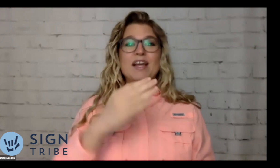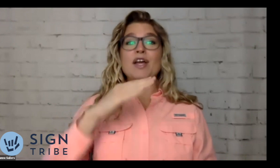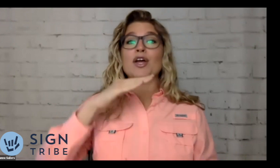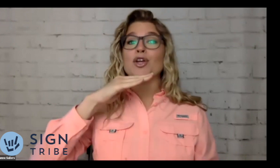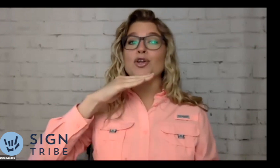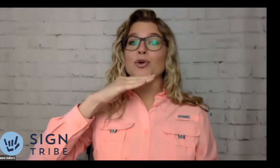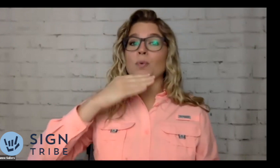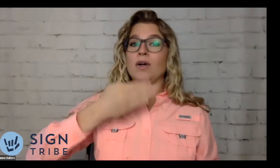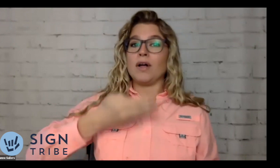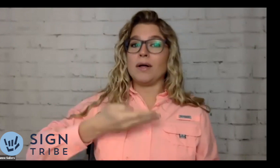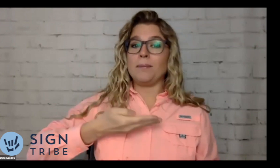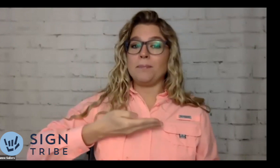You're welcome.